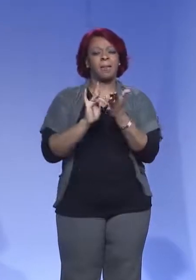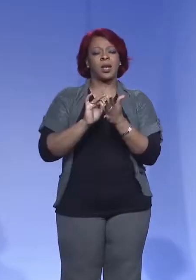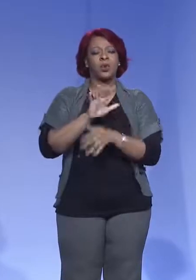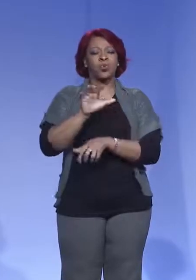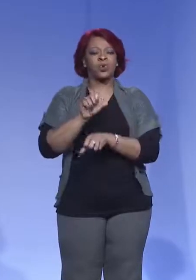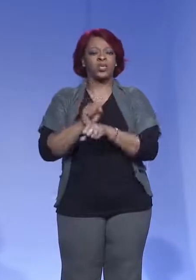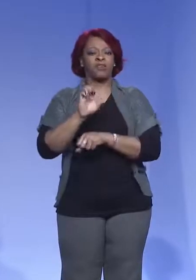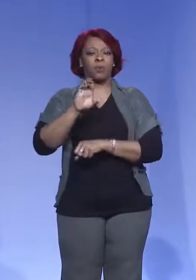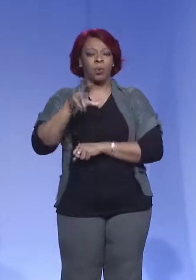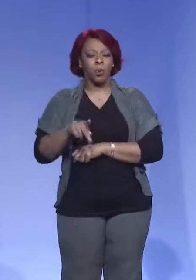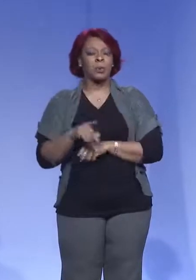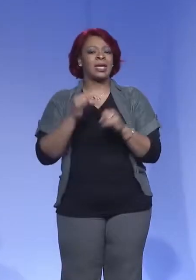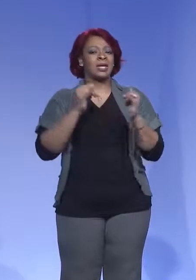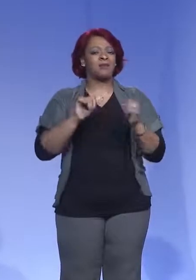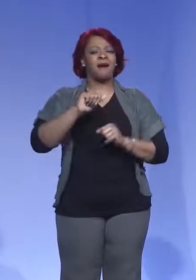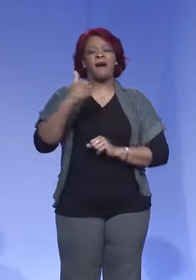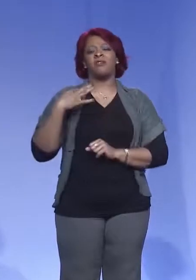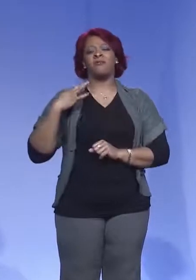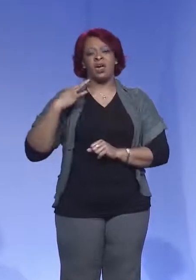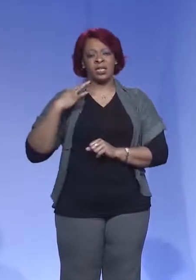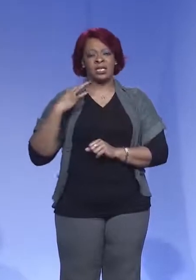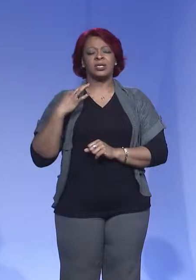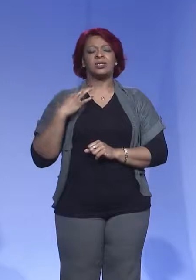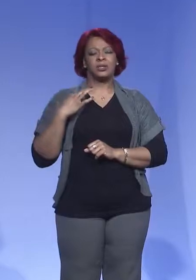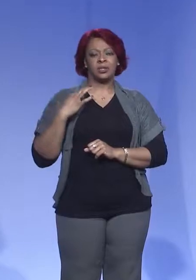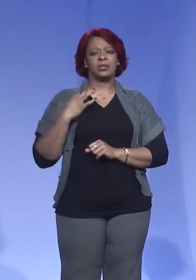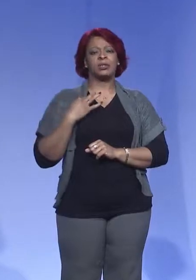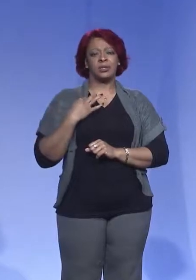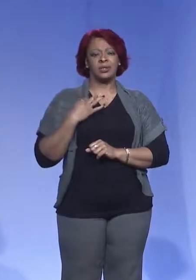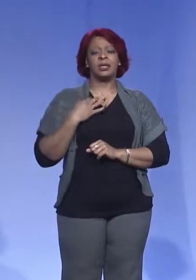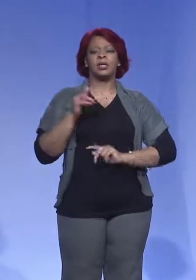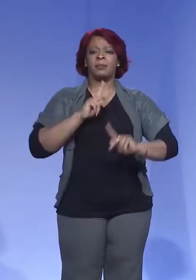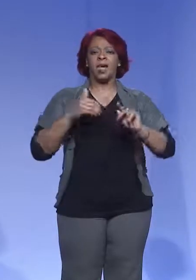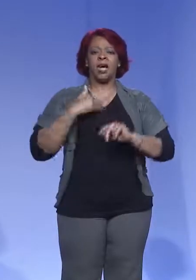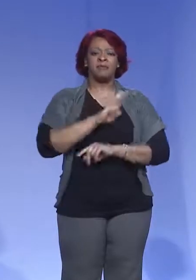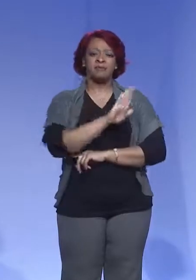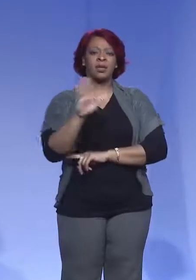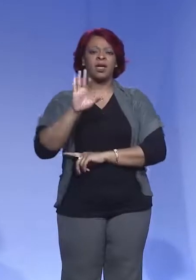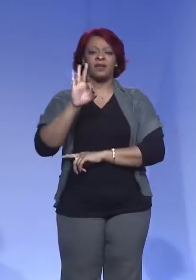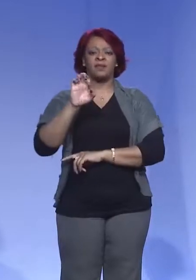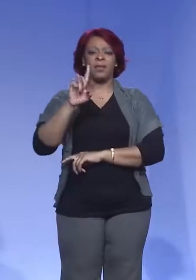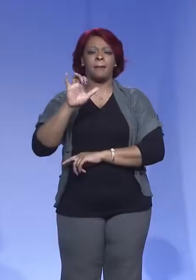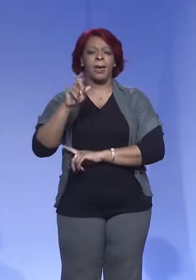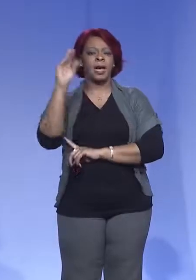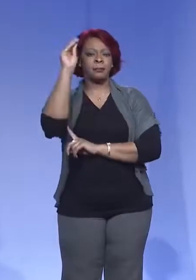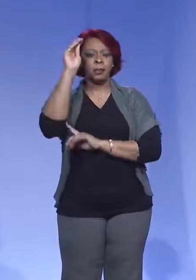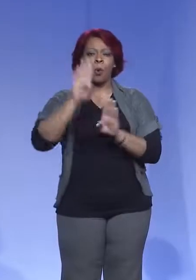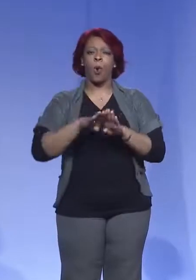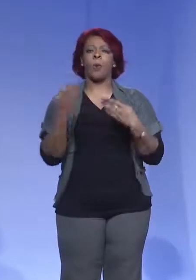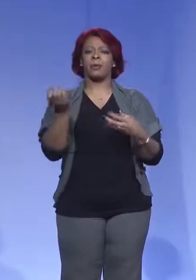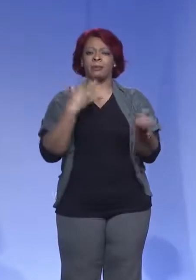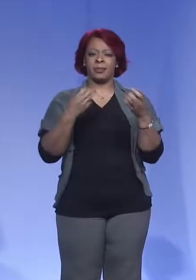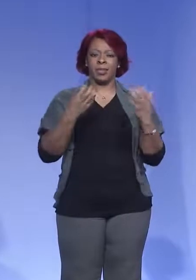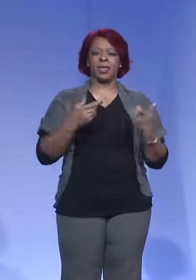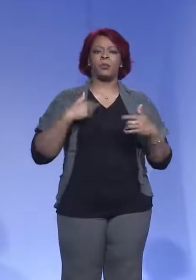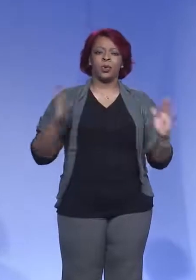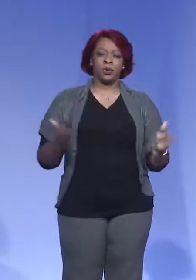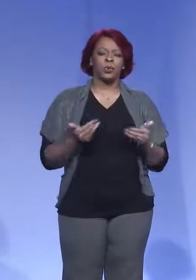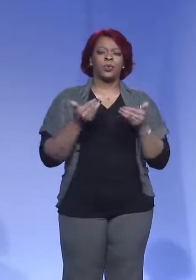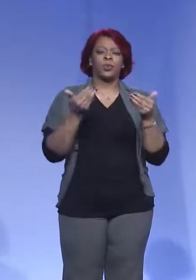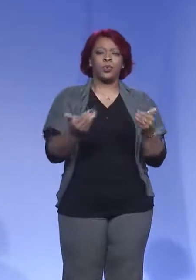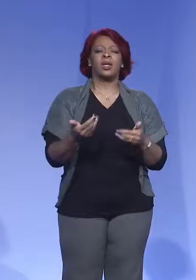Reserve Corps individuals, and other volunteers. And so if people have feedback, we're always open to that feedback and encourage them